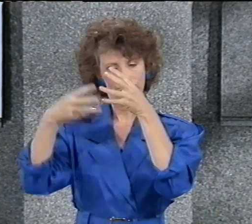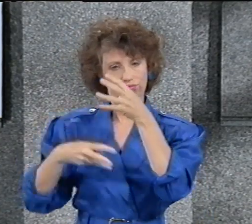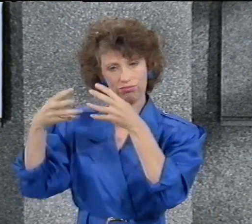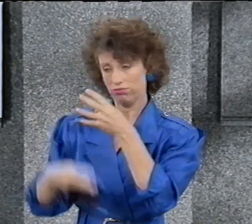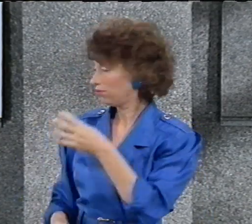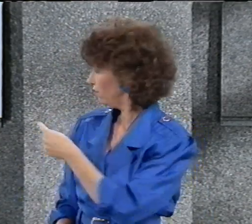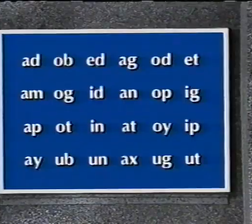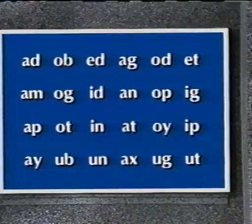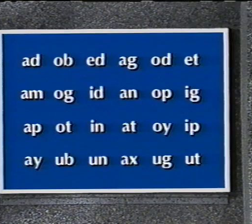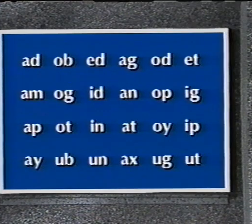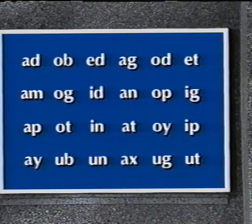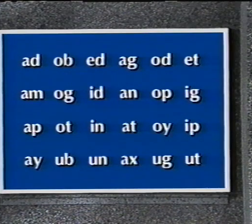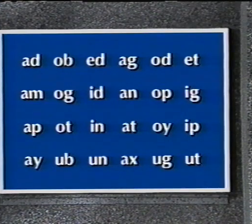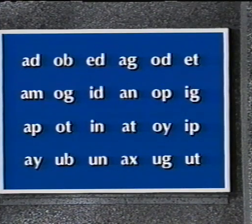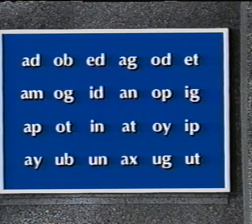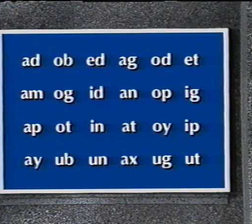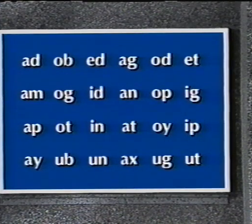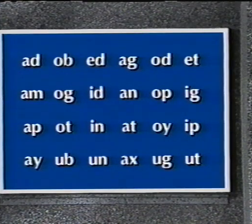Here are some different patterns from English.